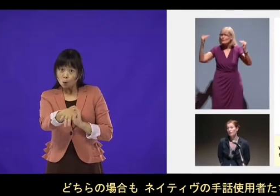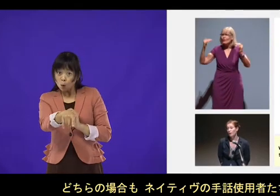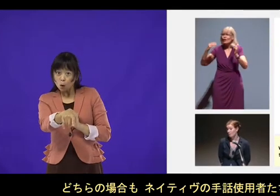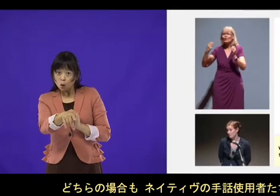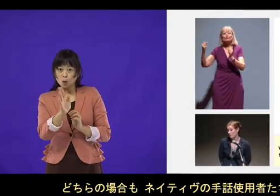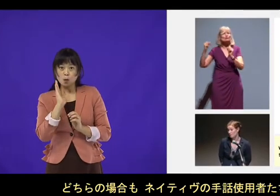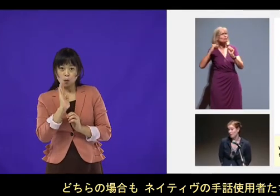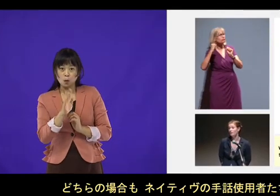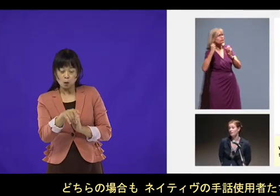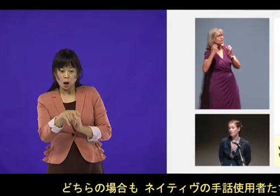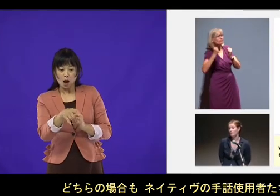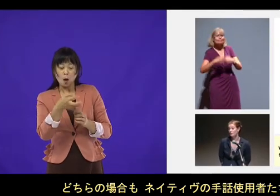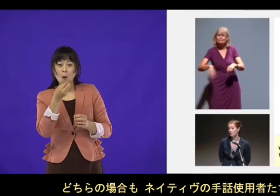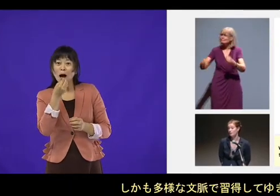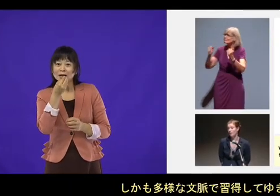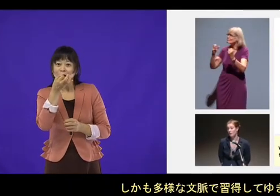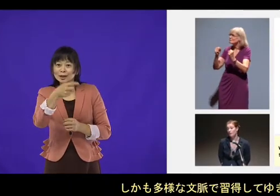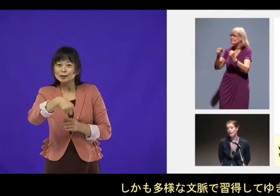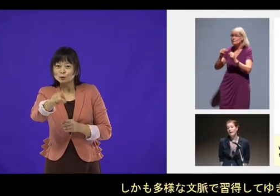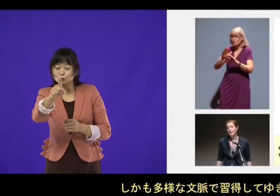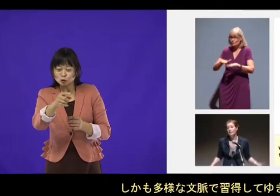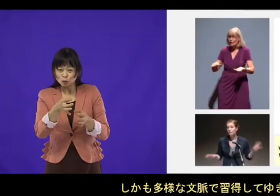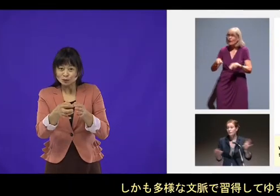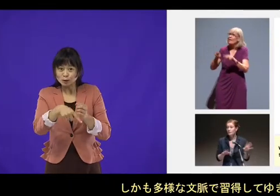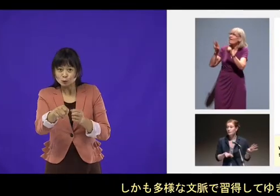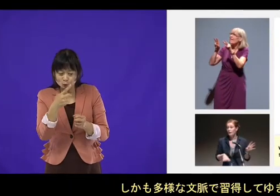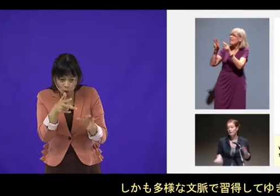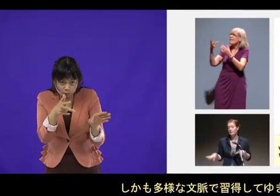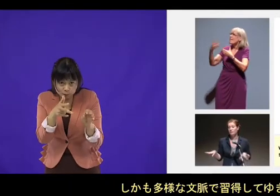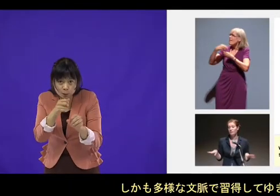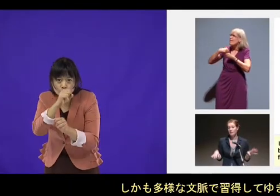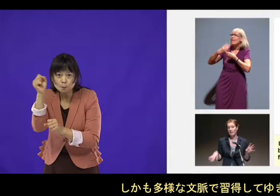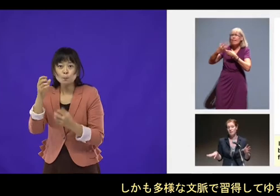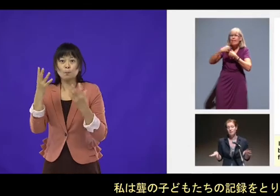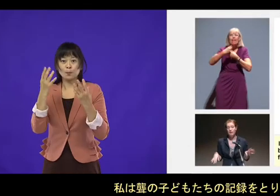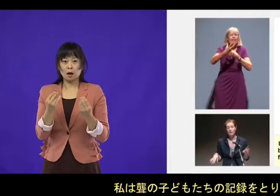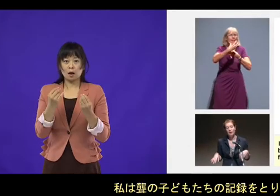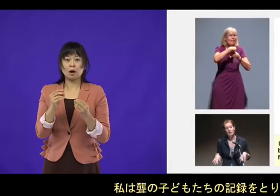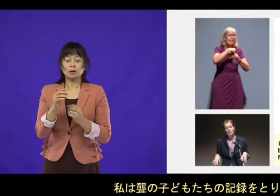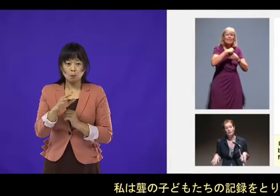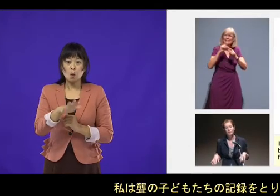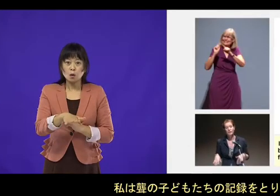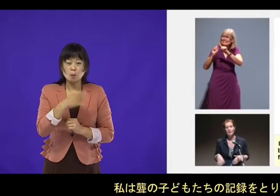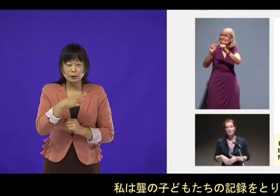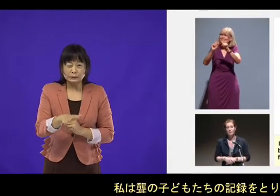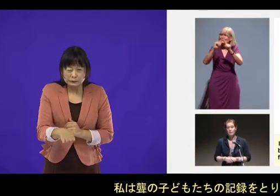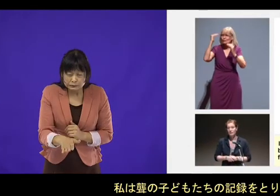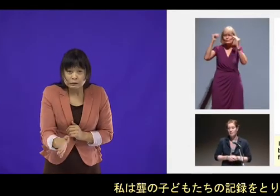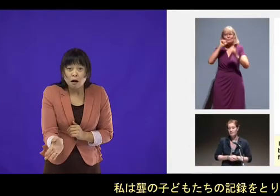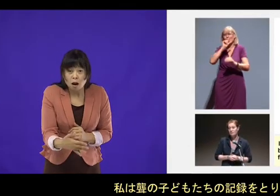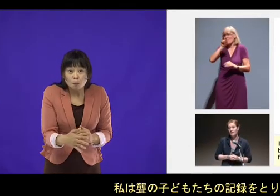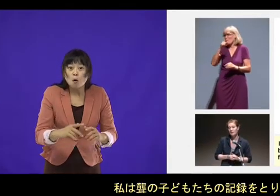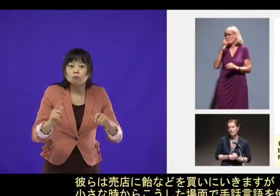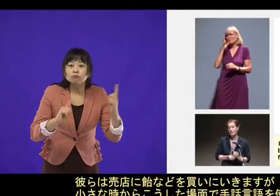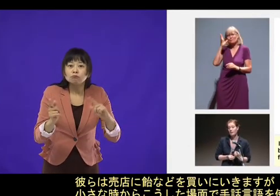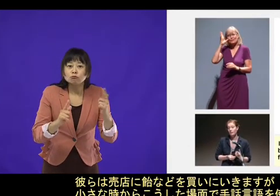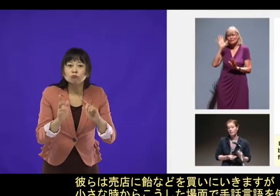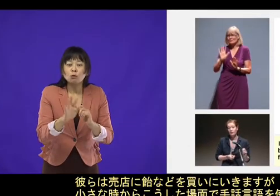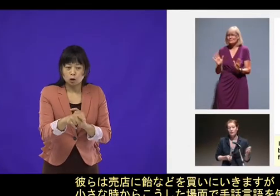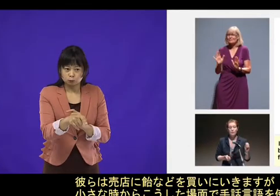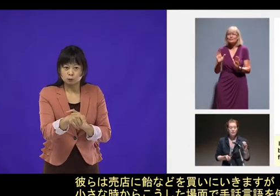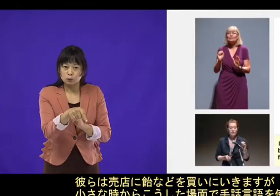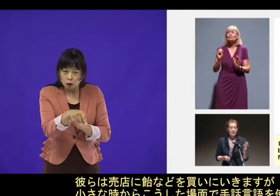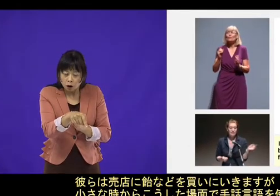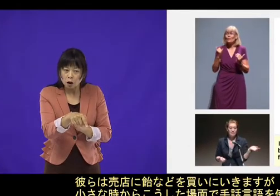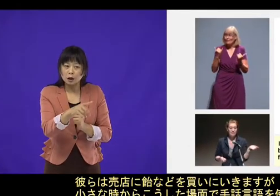models who are themselves native signers as well. And they do so in various contexts. So I've got recordings of deaf kids